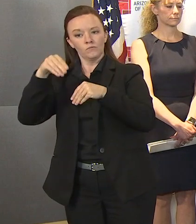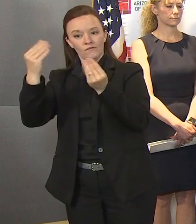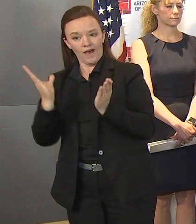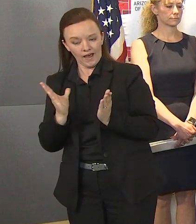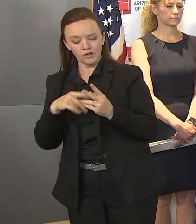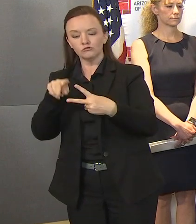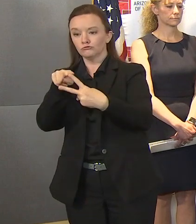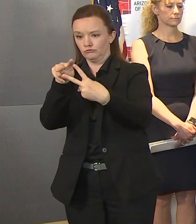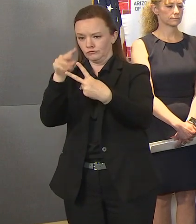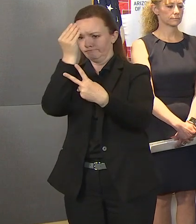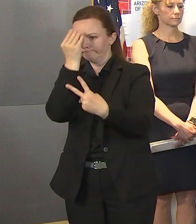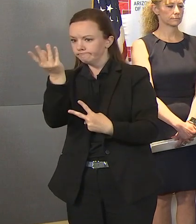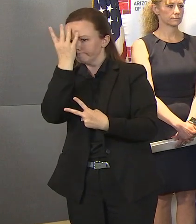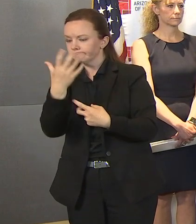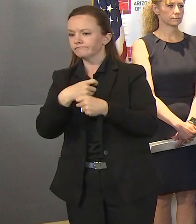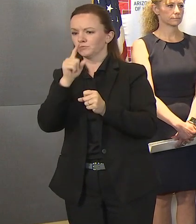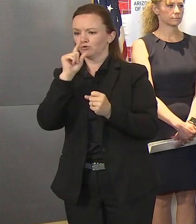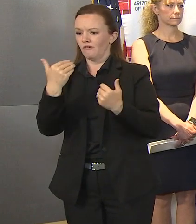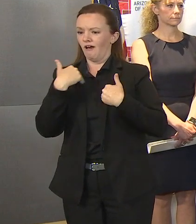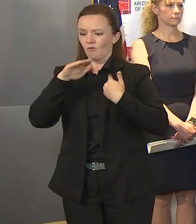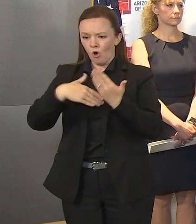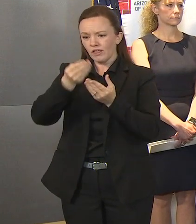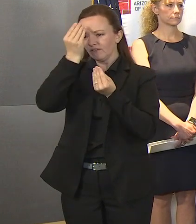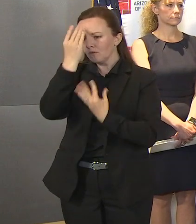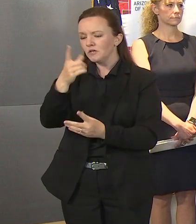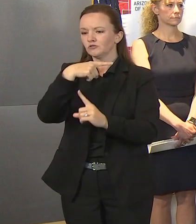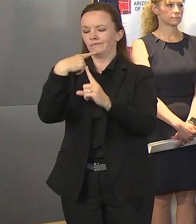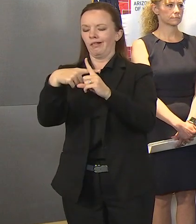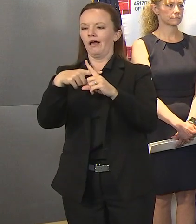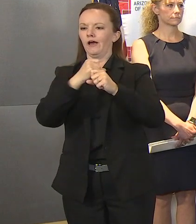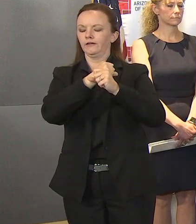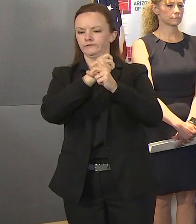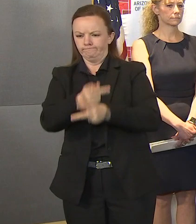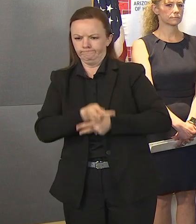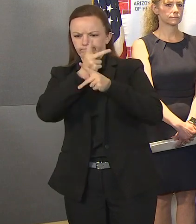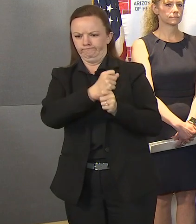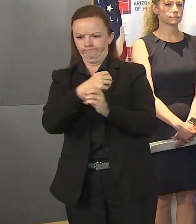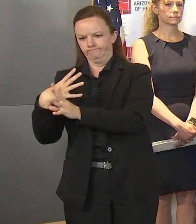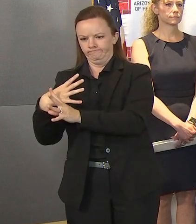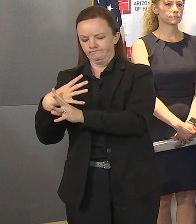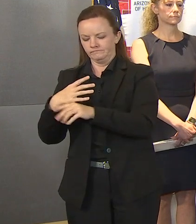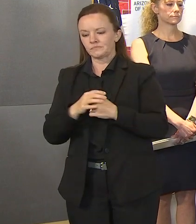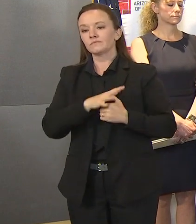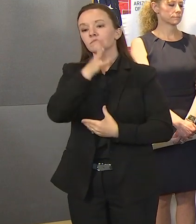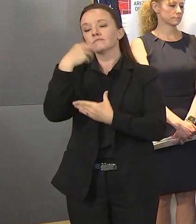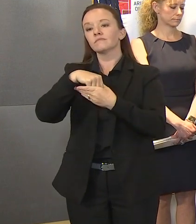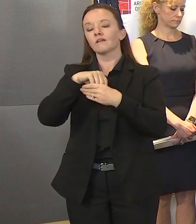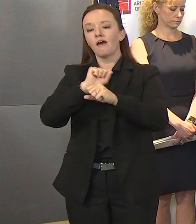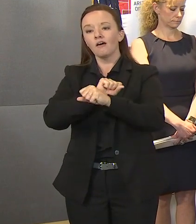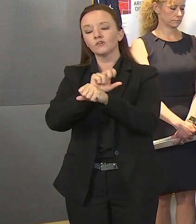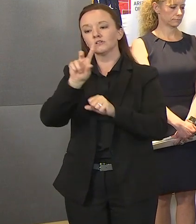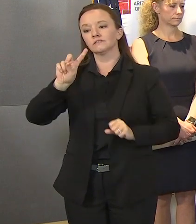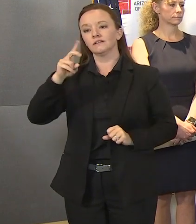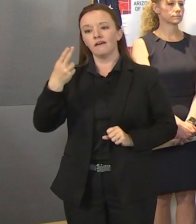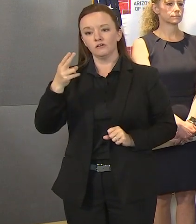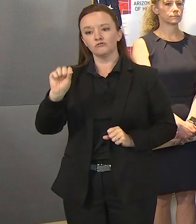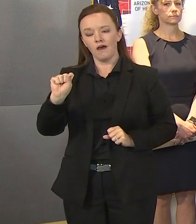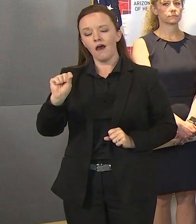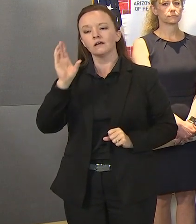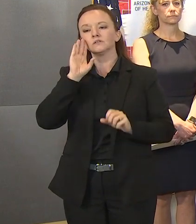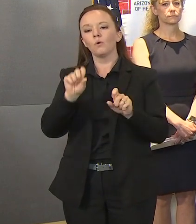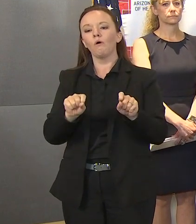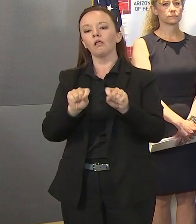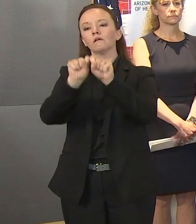being shared and all precautions are in place. As part of this effort, DHS will be sending out